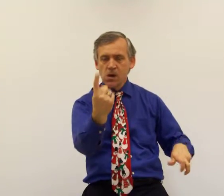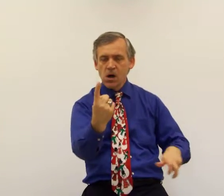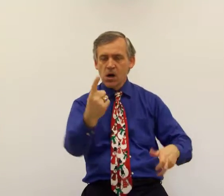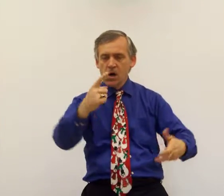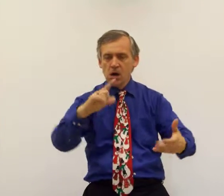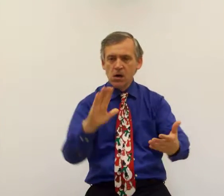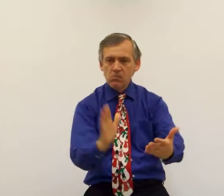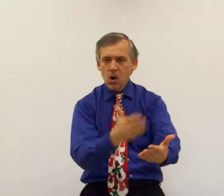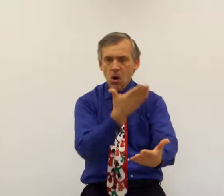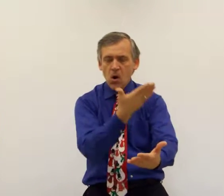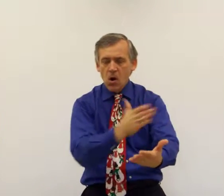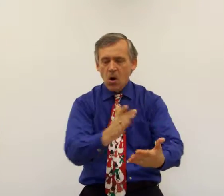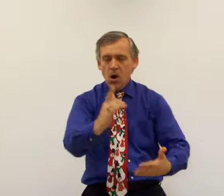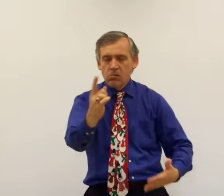ghastly torches.